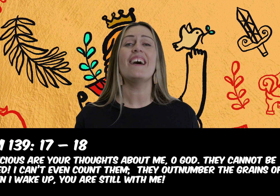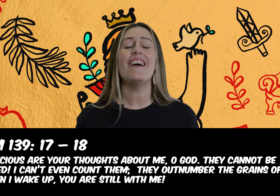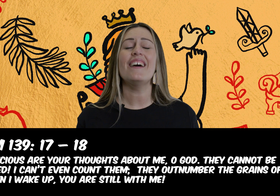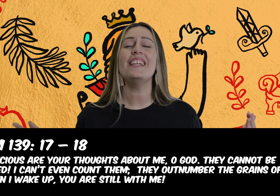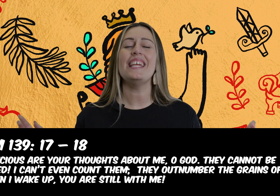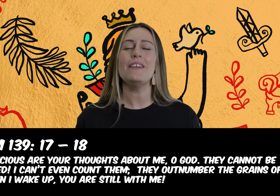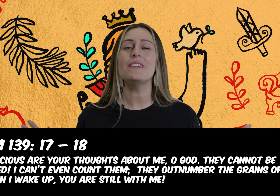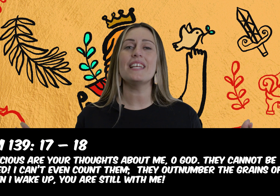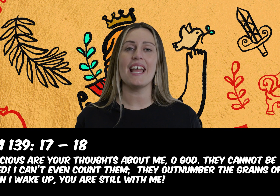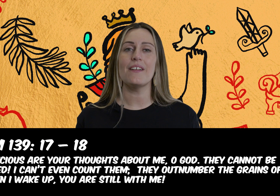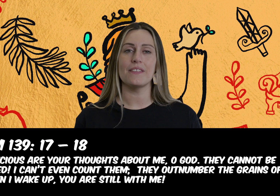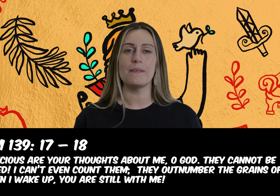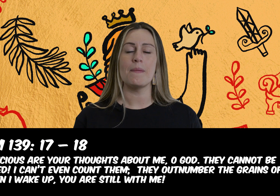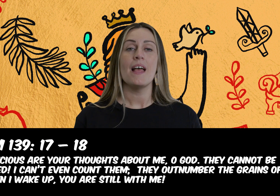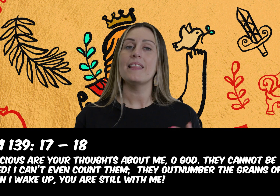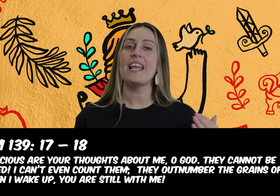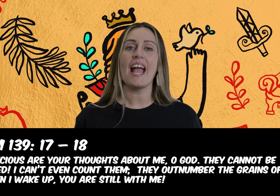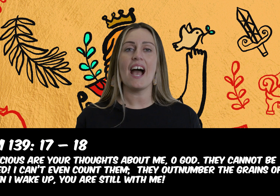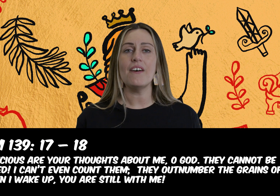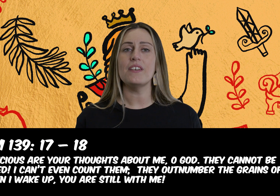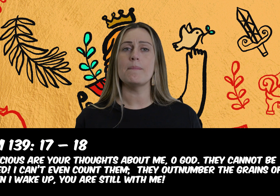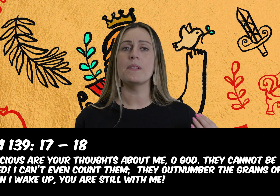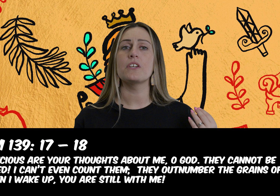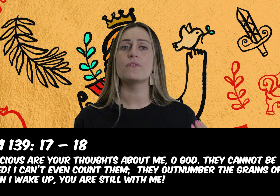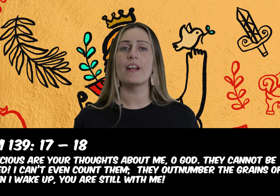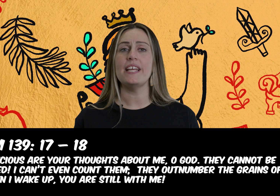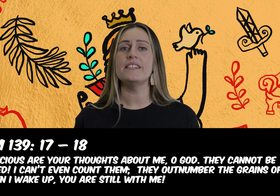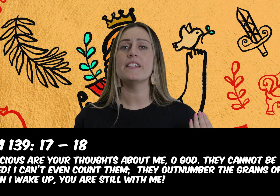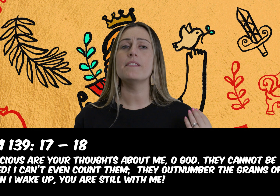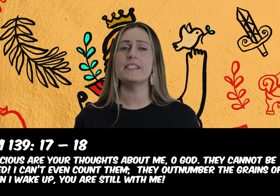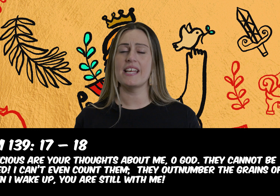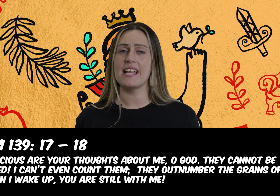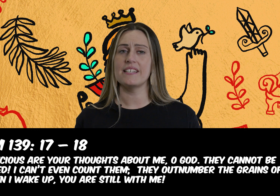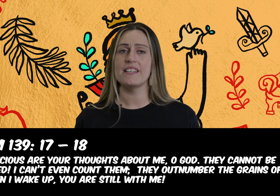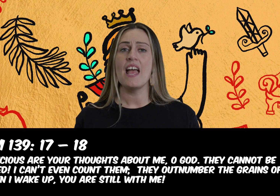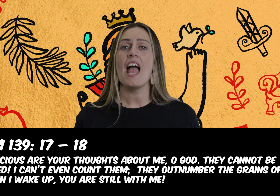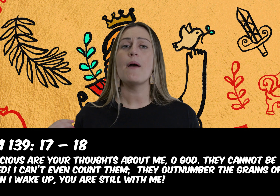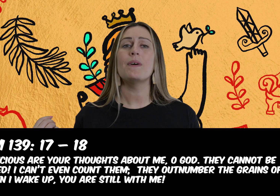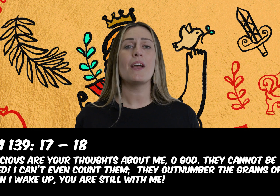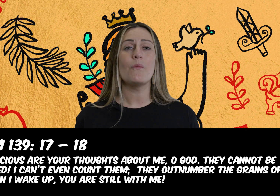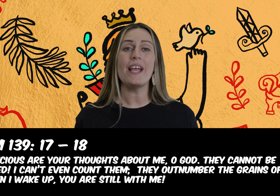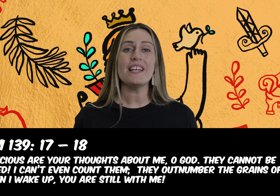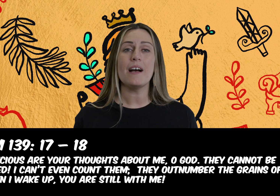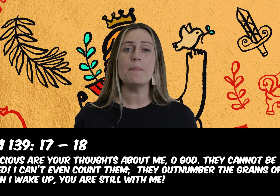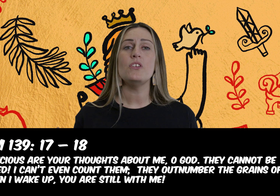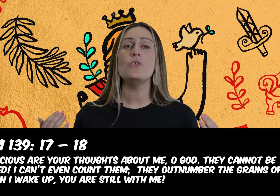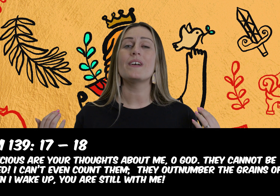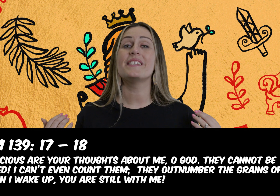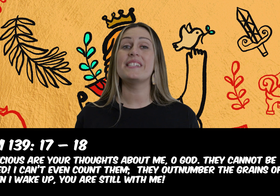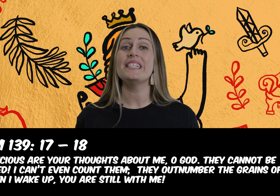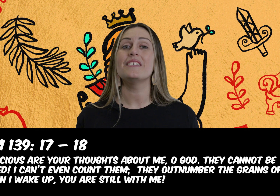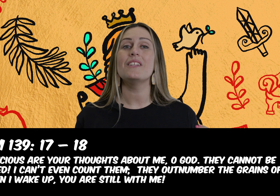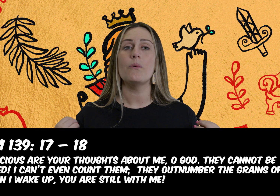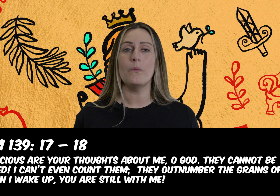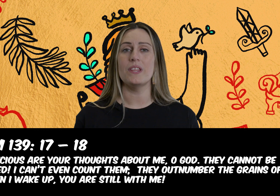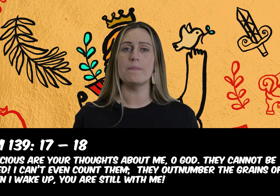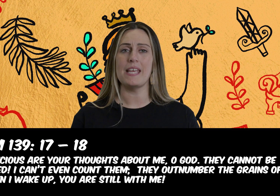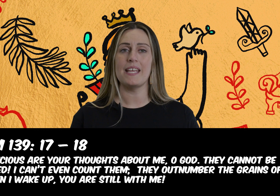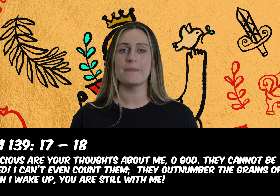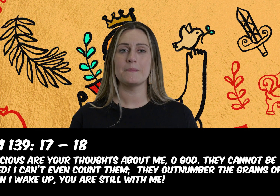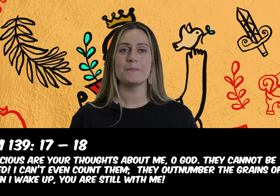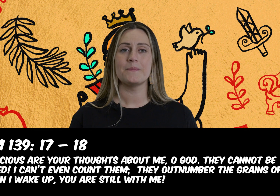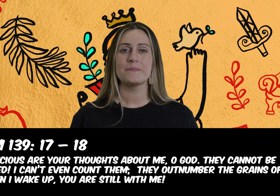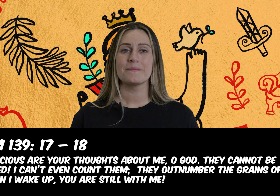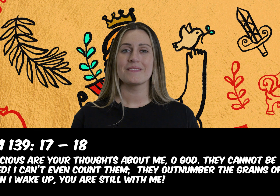I can't even count them. They outnumber the grains of sand. And when I wake up, you are still with